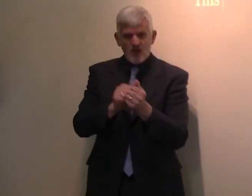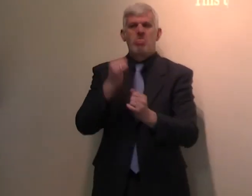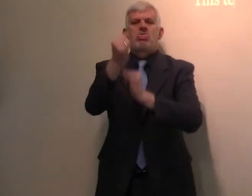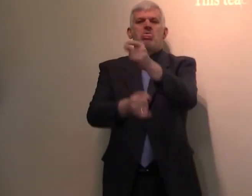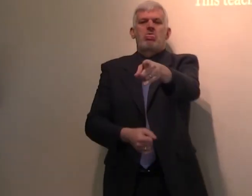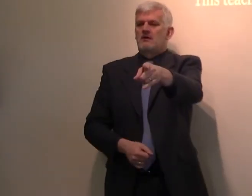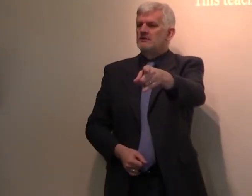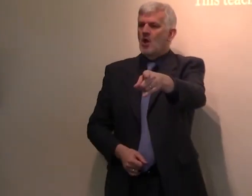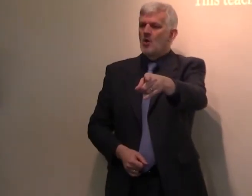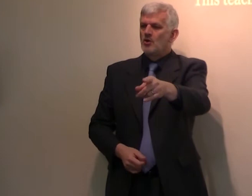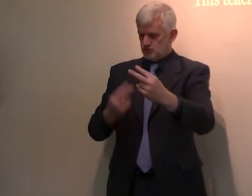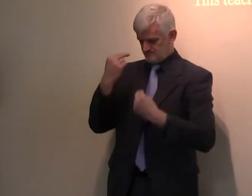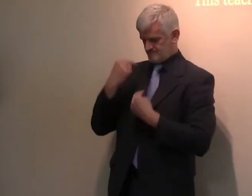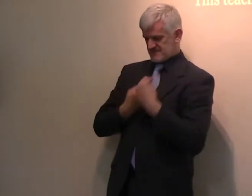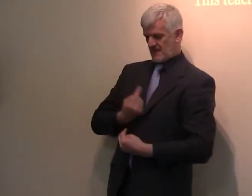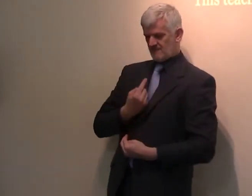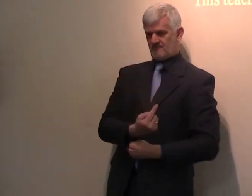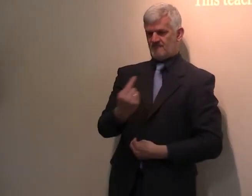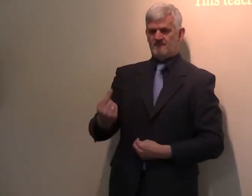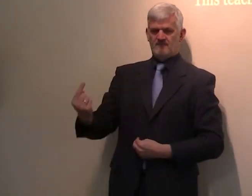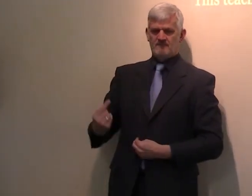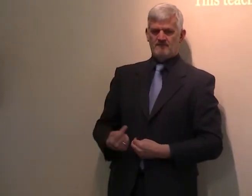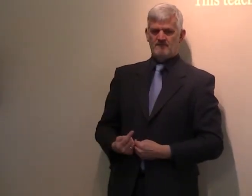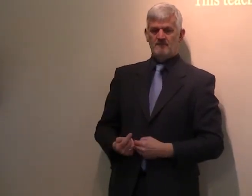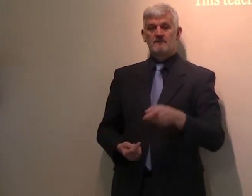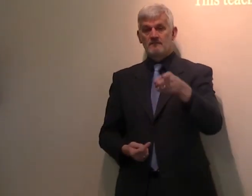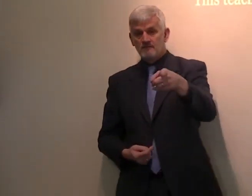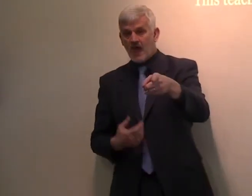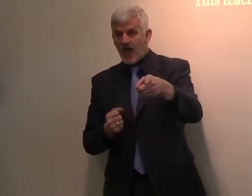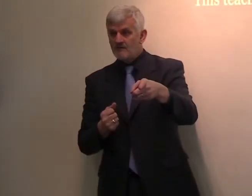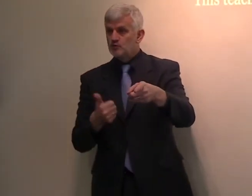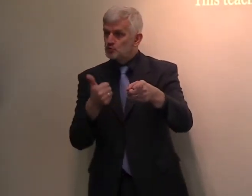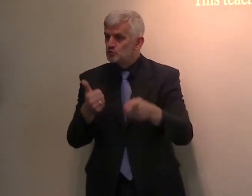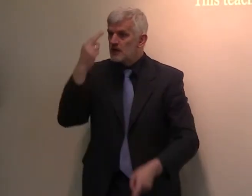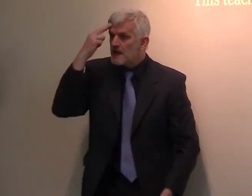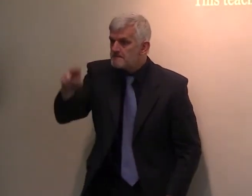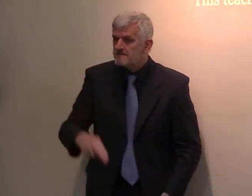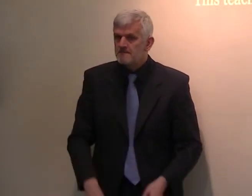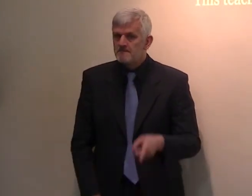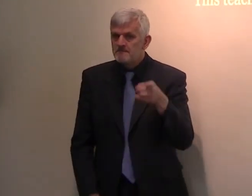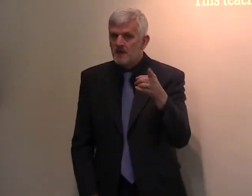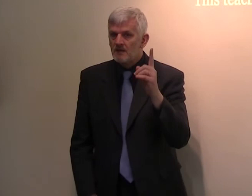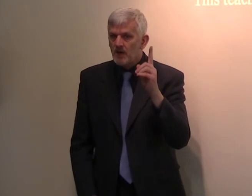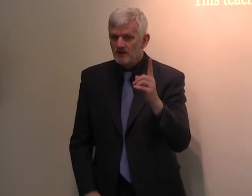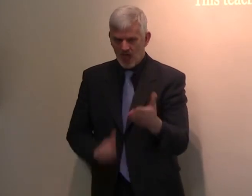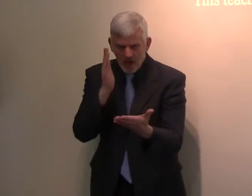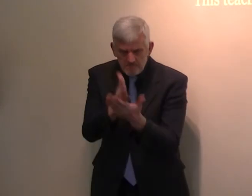morning. They had reputation, but not the reality. What is